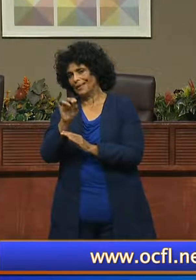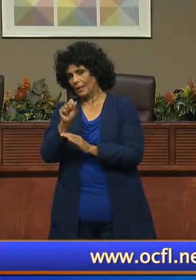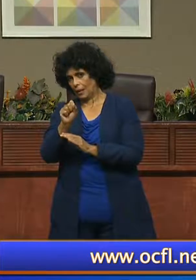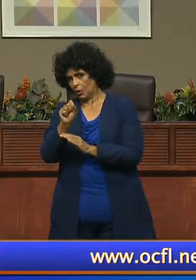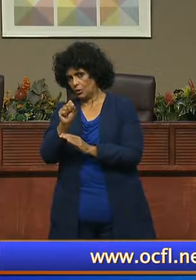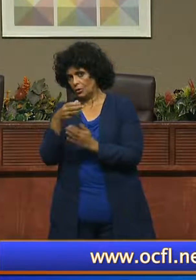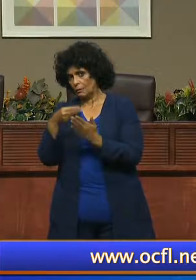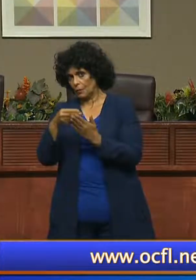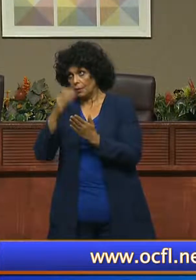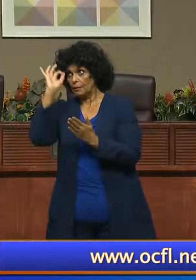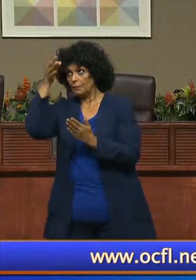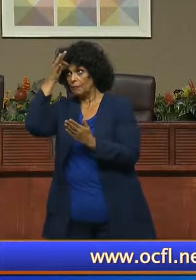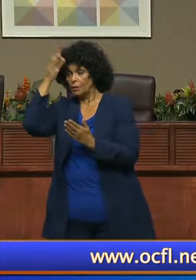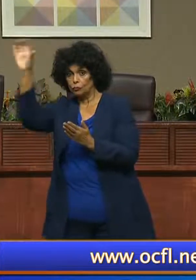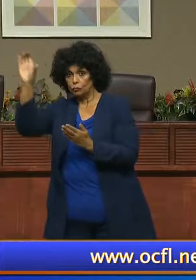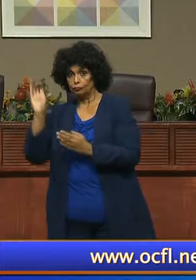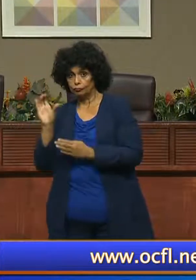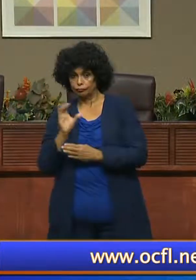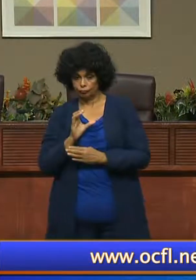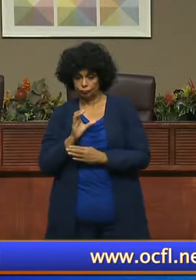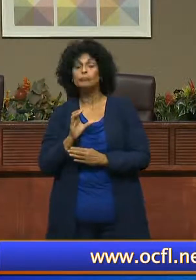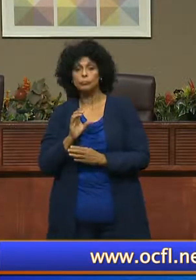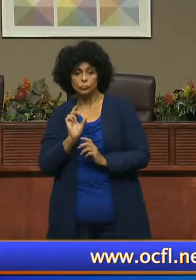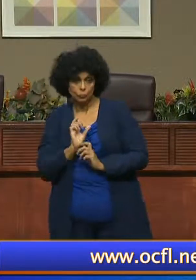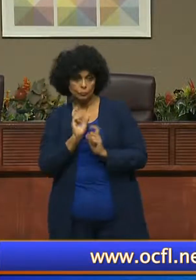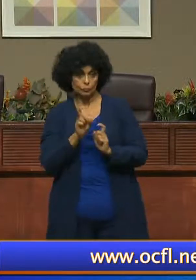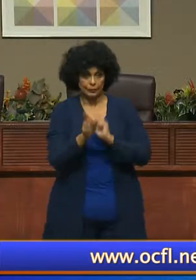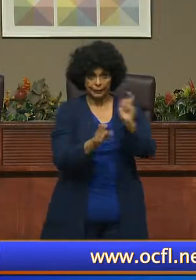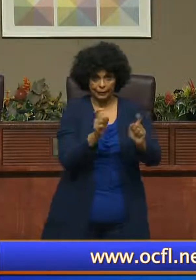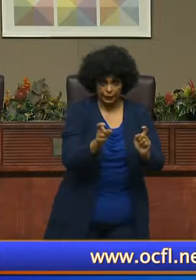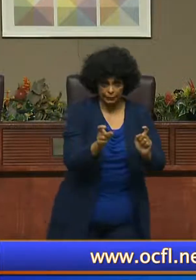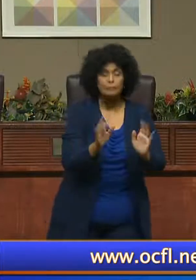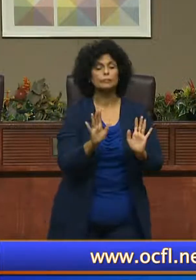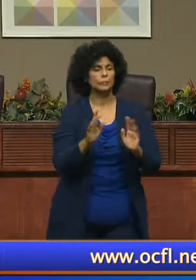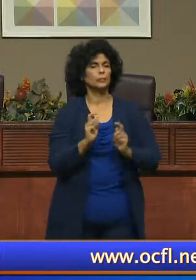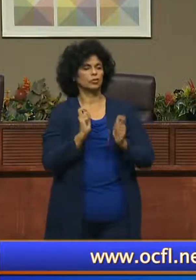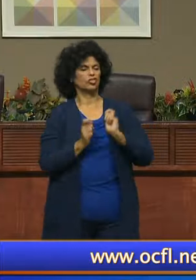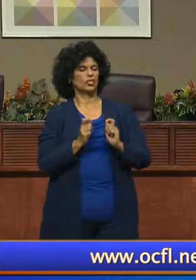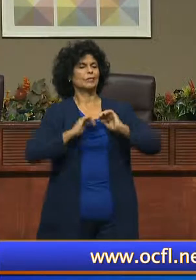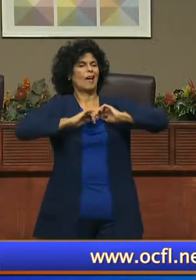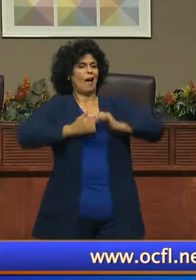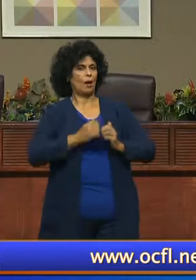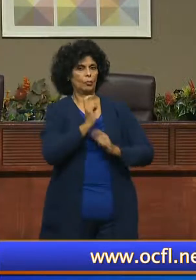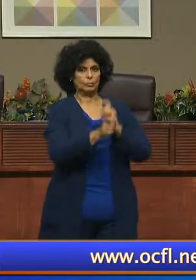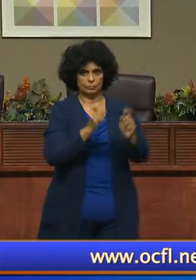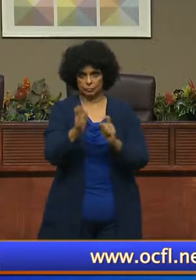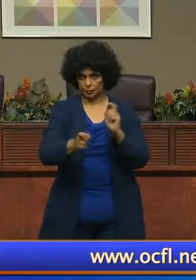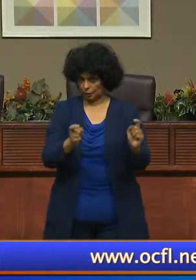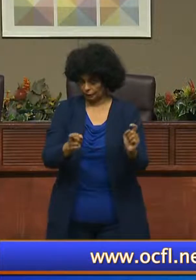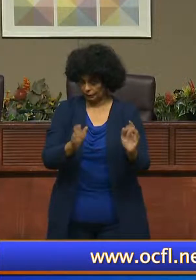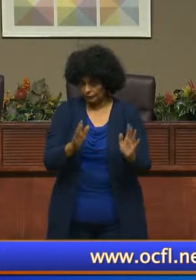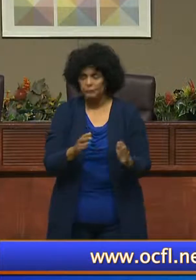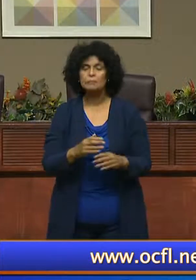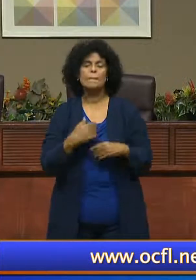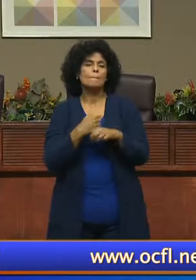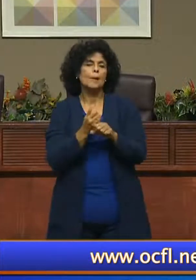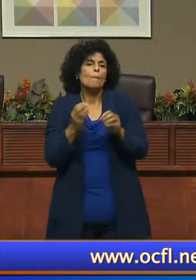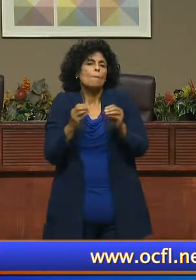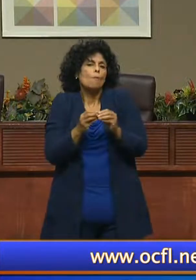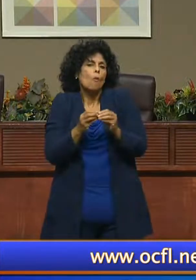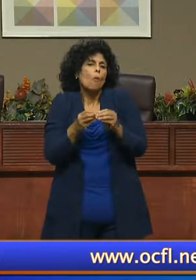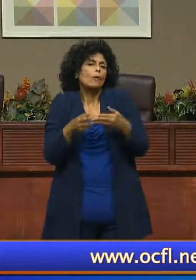any questions that you may have about that. But in order to allow more local businesses